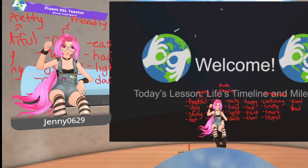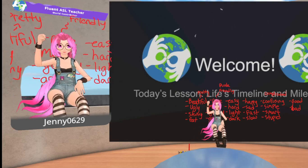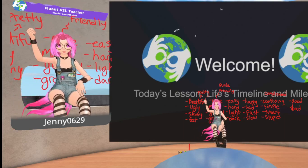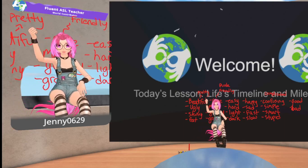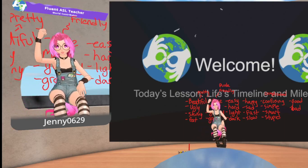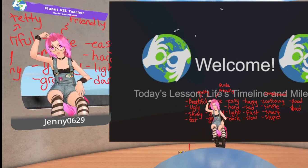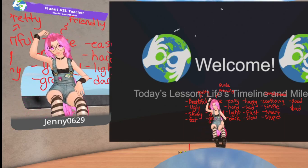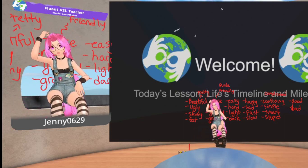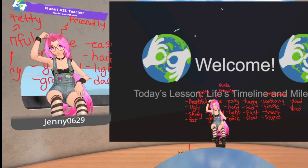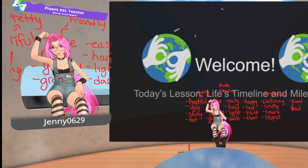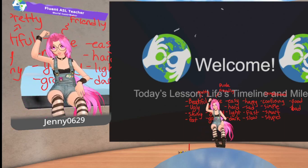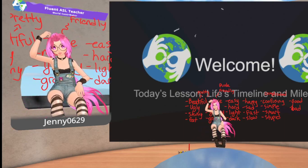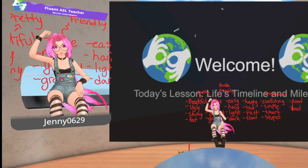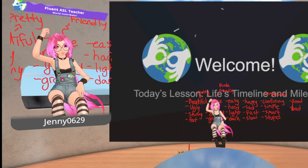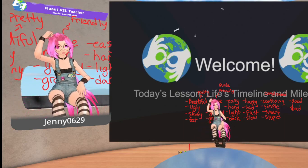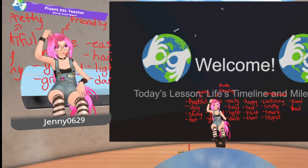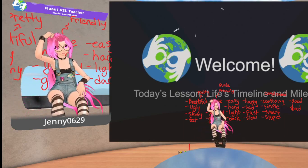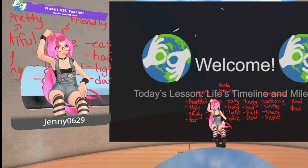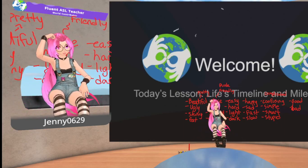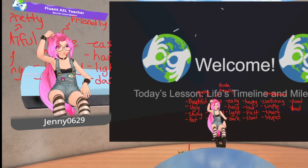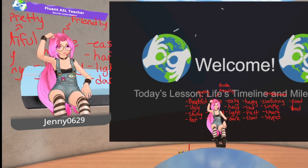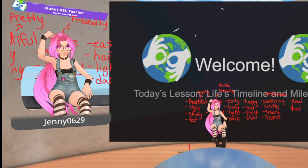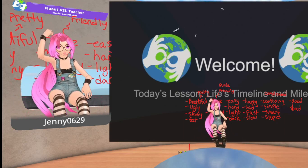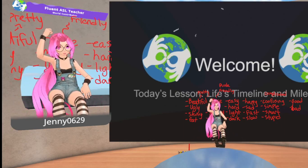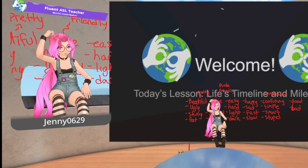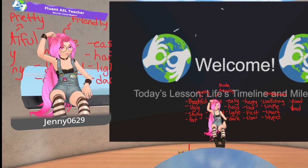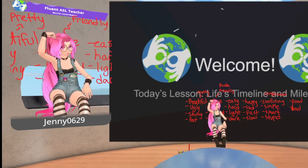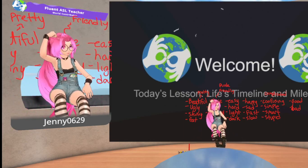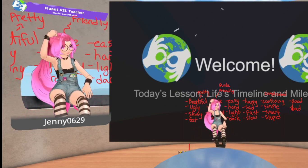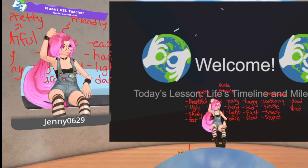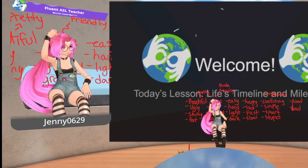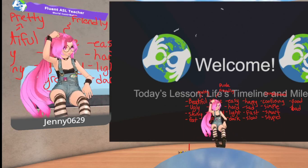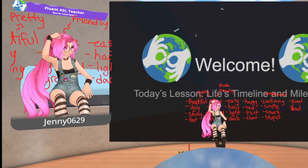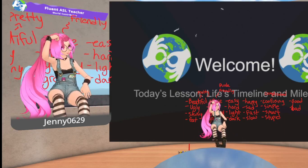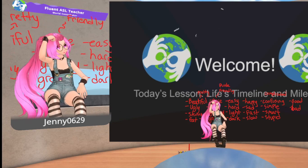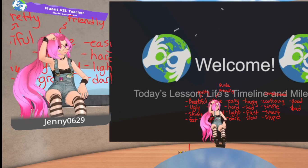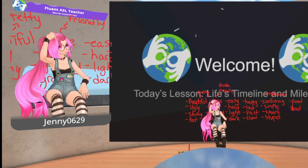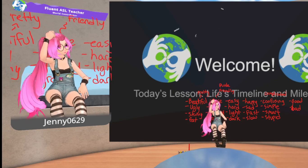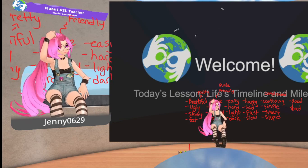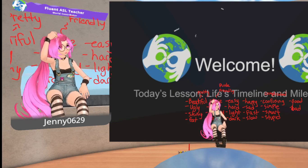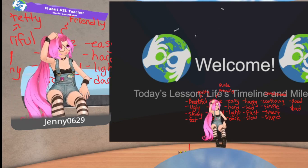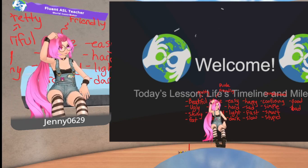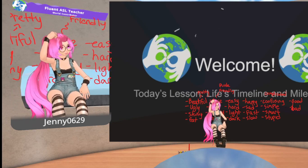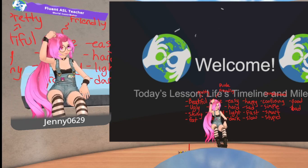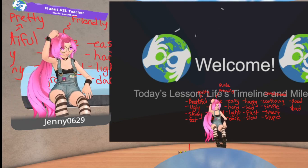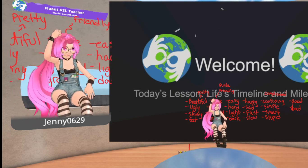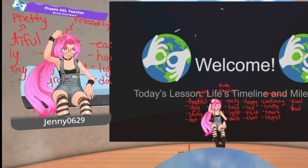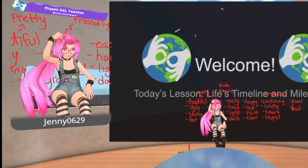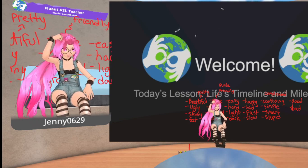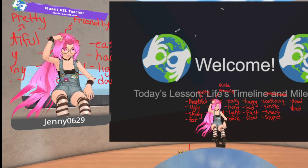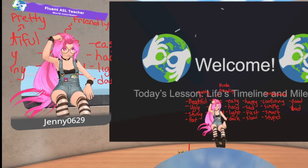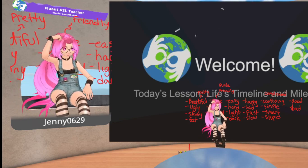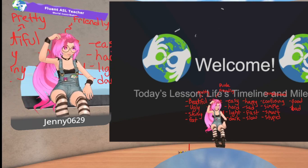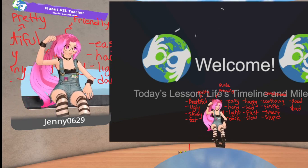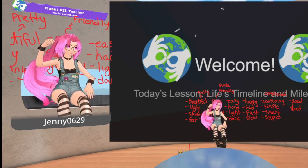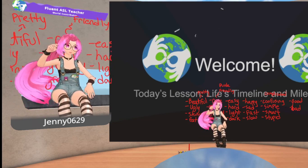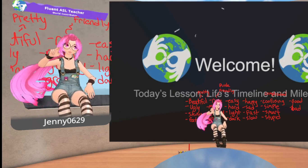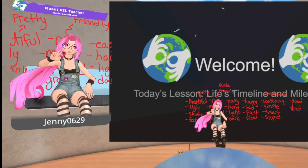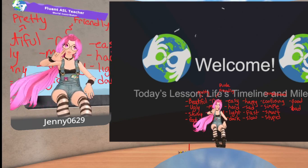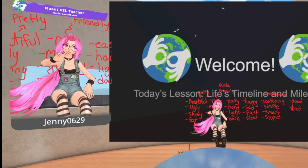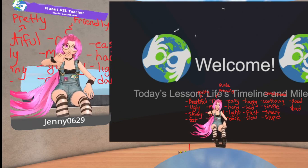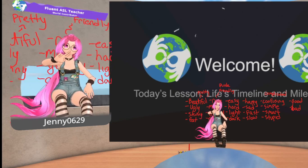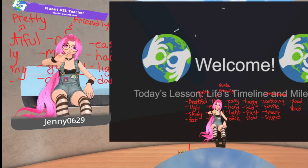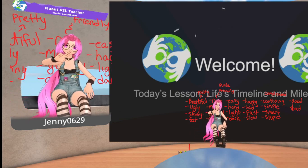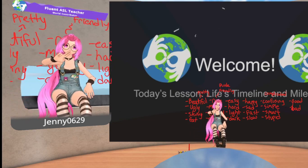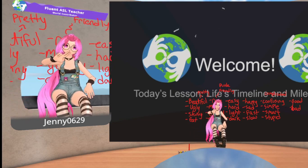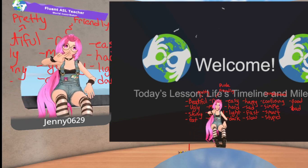head? So literally do that. Knock on your head. Knock, knock, knock. Is anyone home? Knock, knock, knock. Oh, stupid. And you